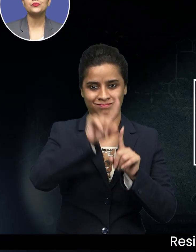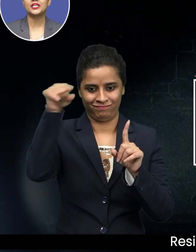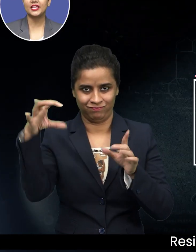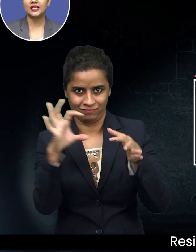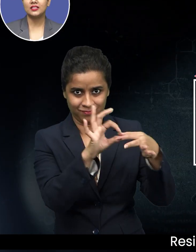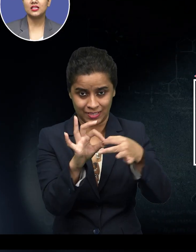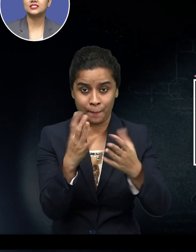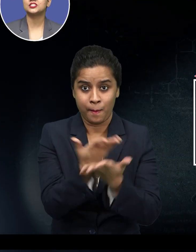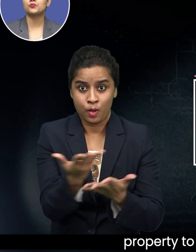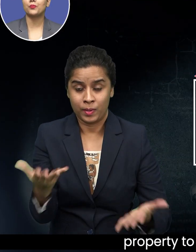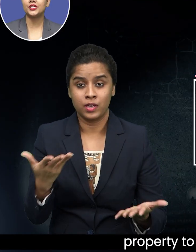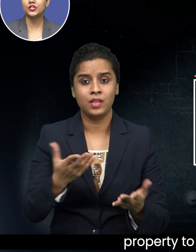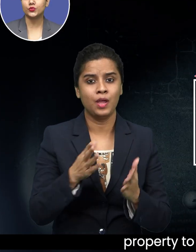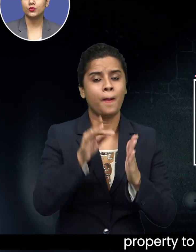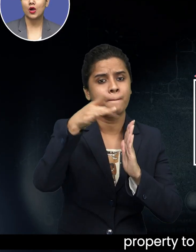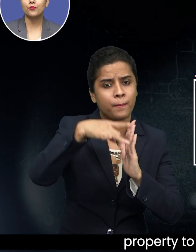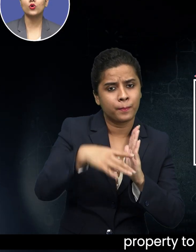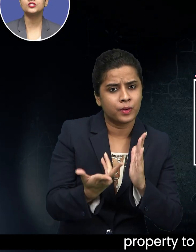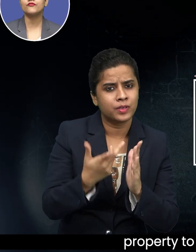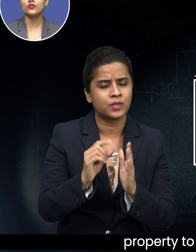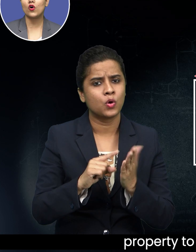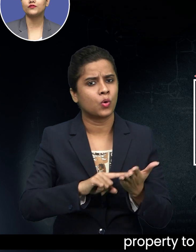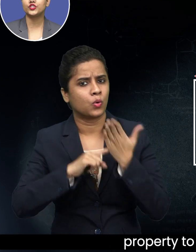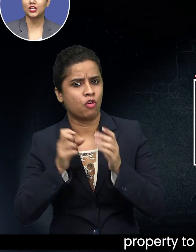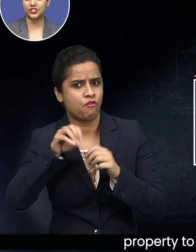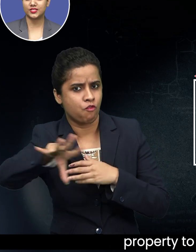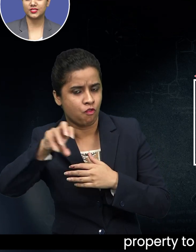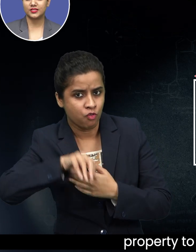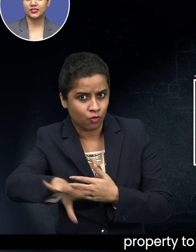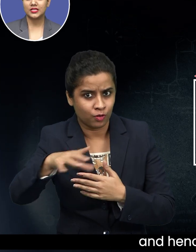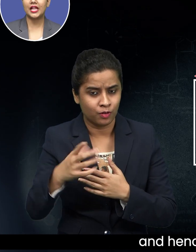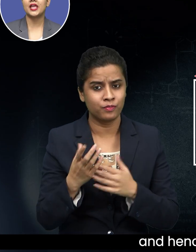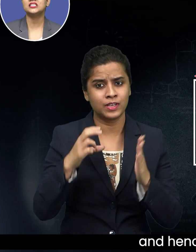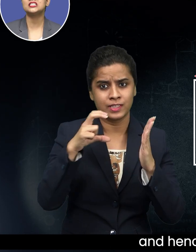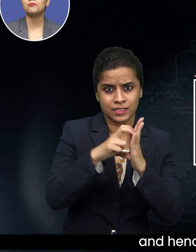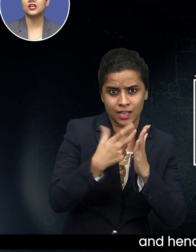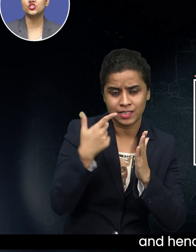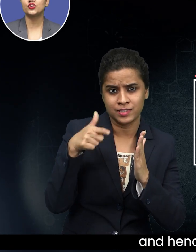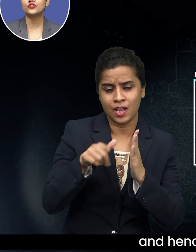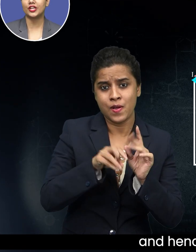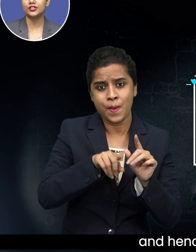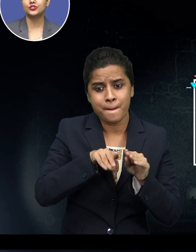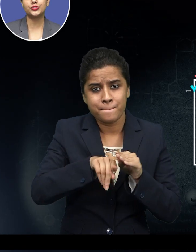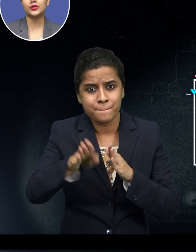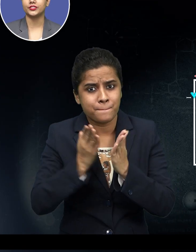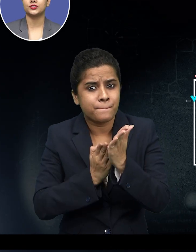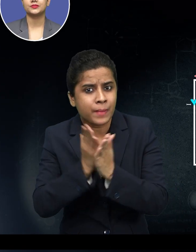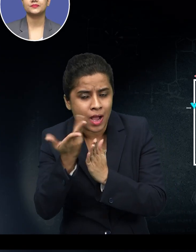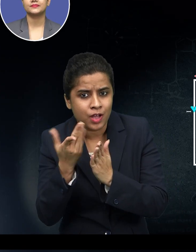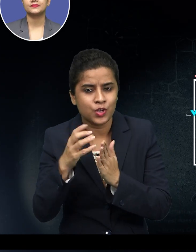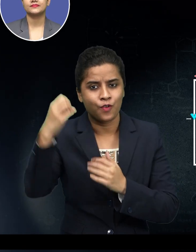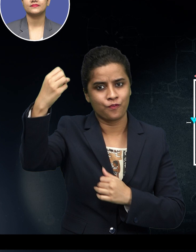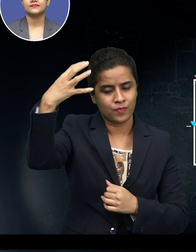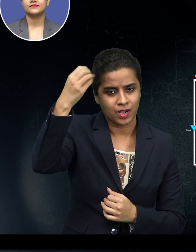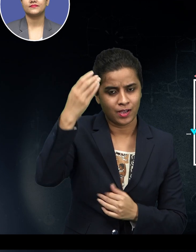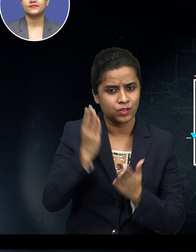Resistance of material is its property to oppose the flow of charges and hence the passage of current through it.